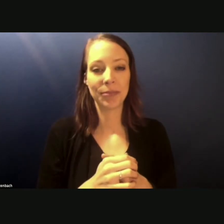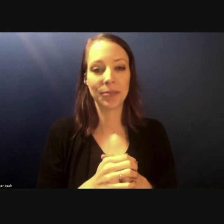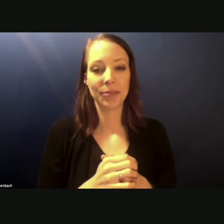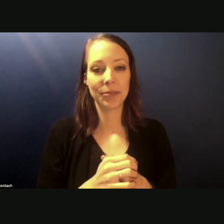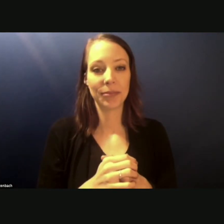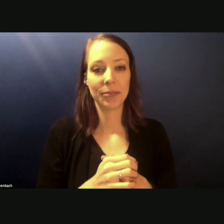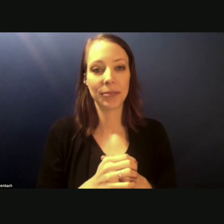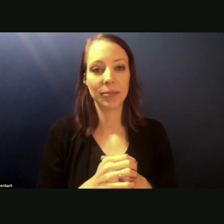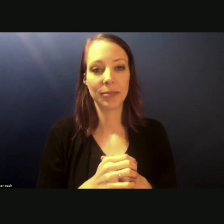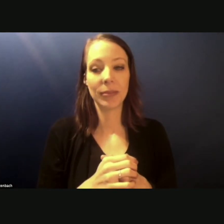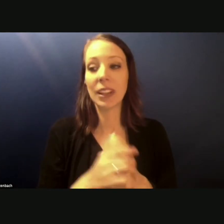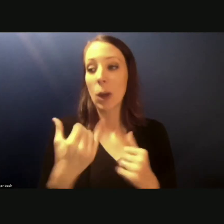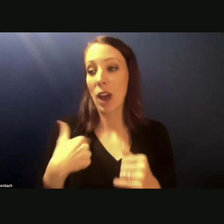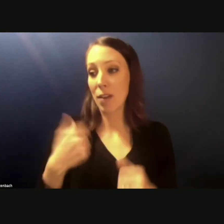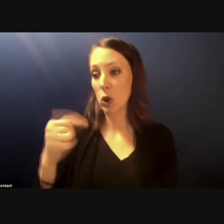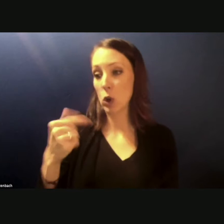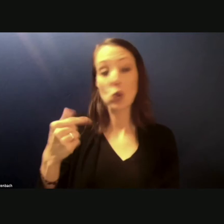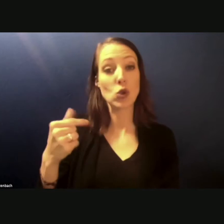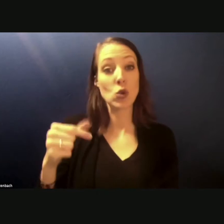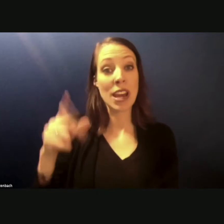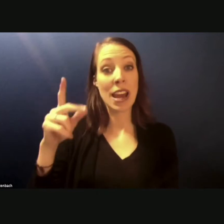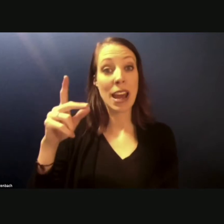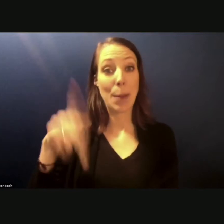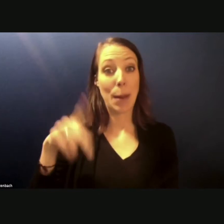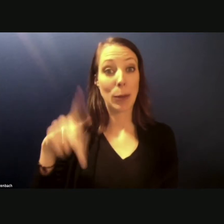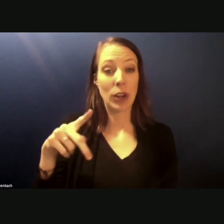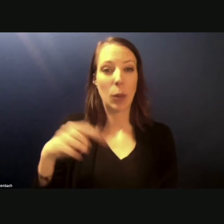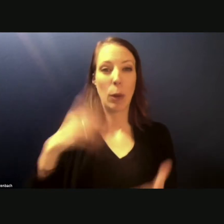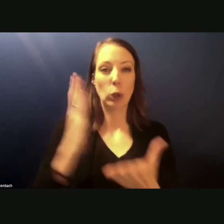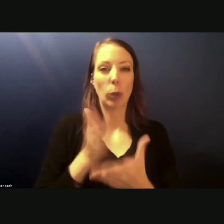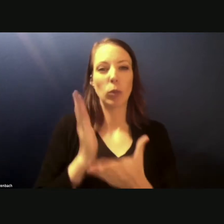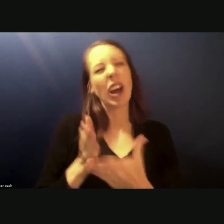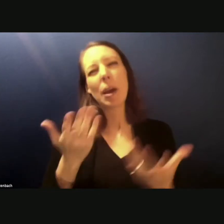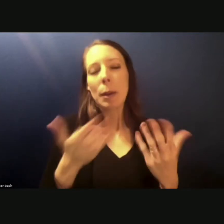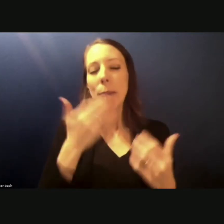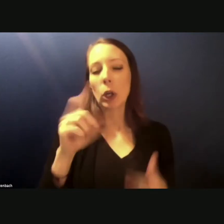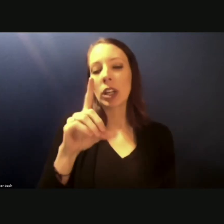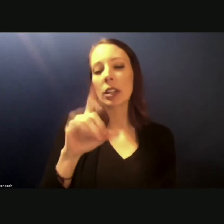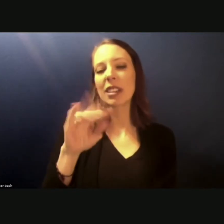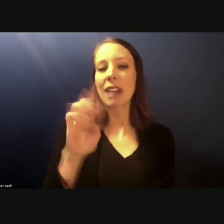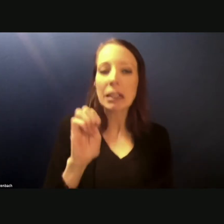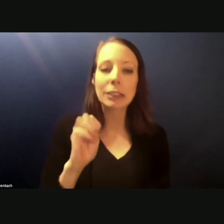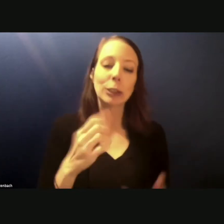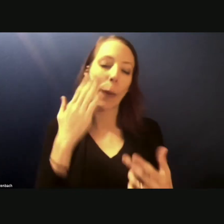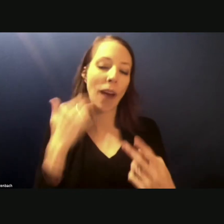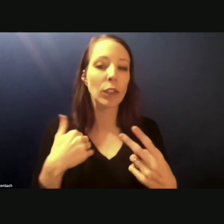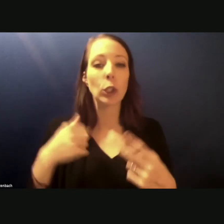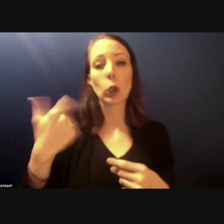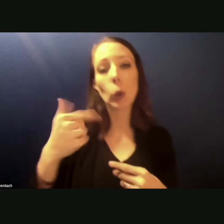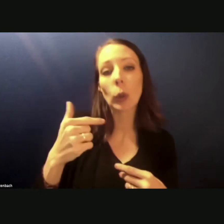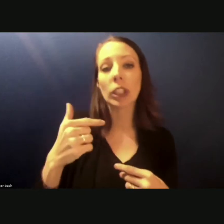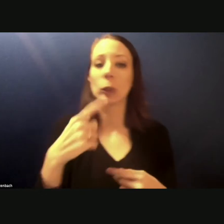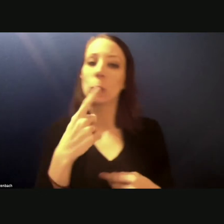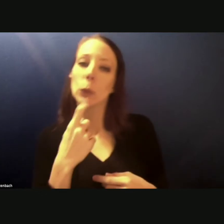So this is some green pepper, and we're just gonna chop that like medium dice. Green pepper, red pepper. It can be a little larger,